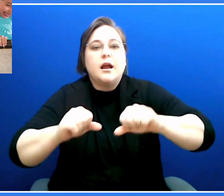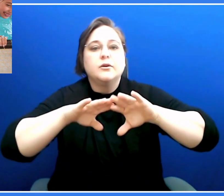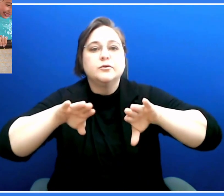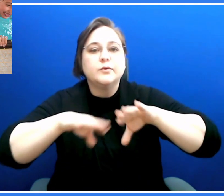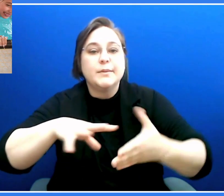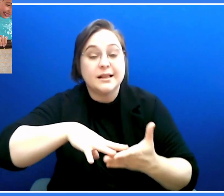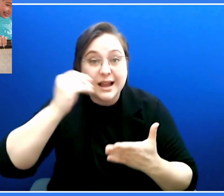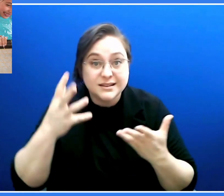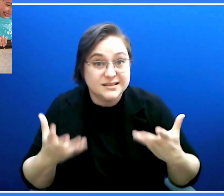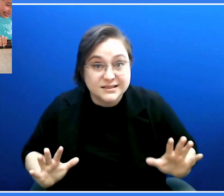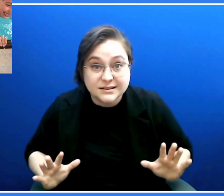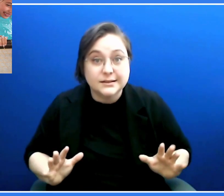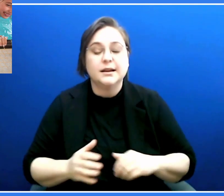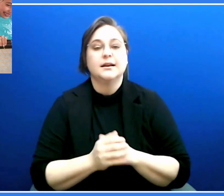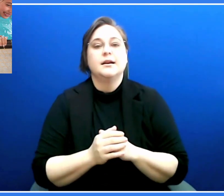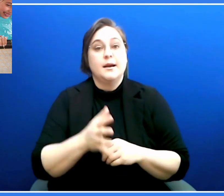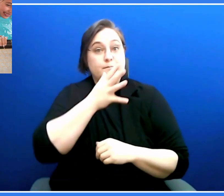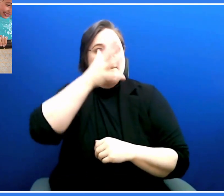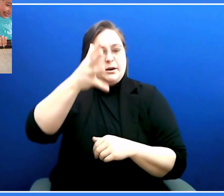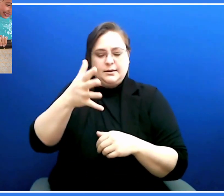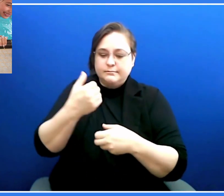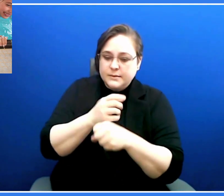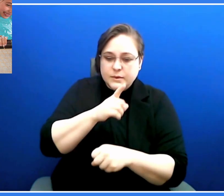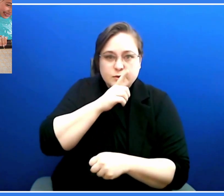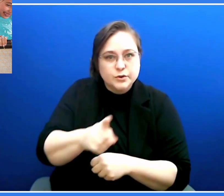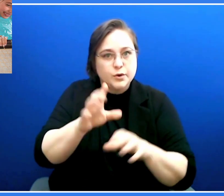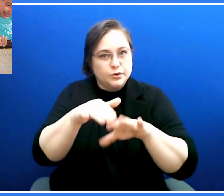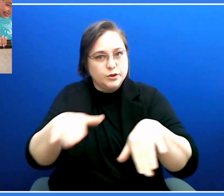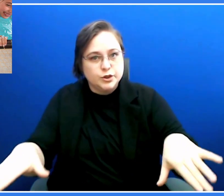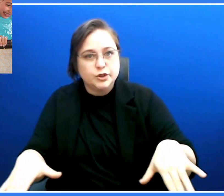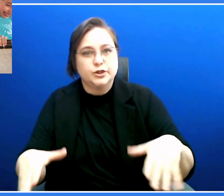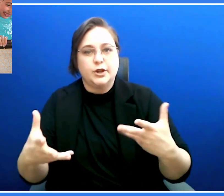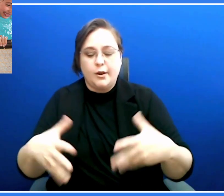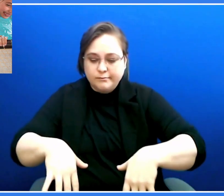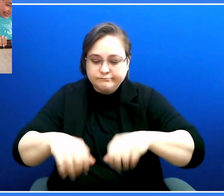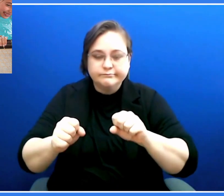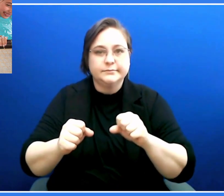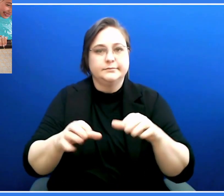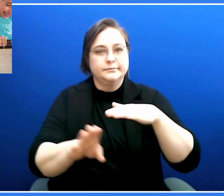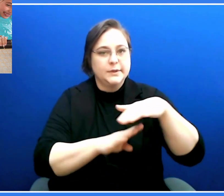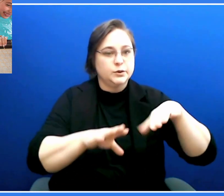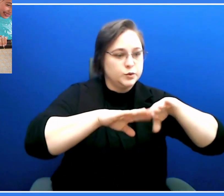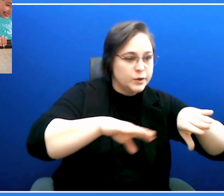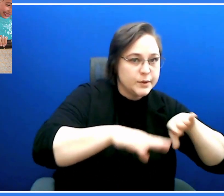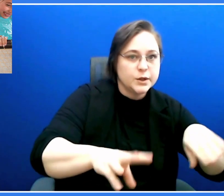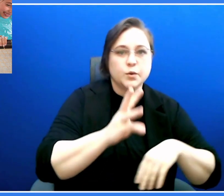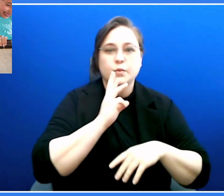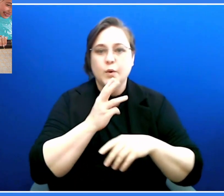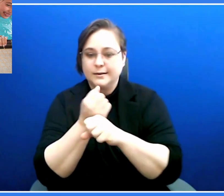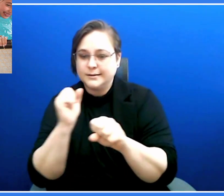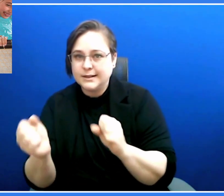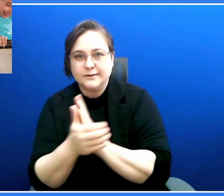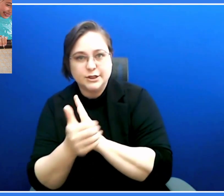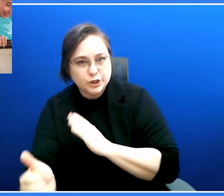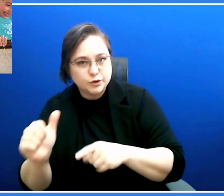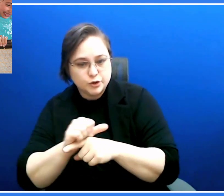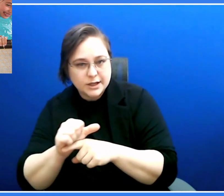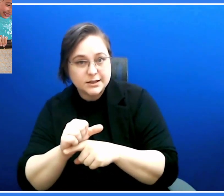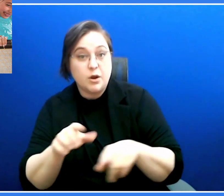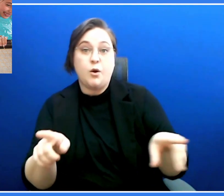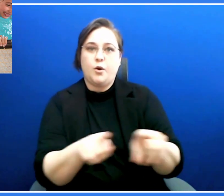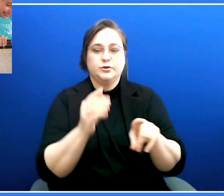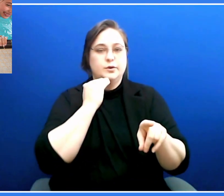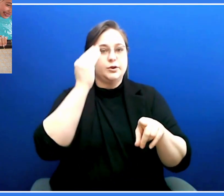Parents can make sure children get basic swimming and water safety skills training. They can also pay close attention to children